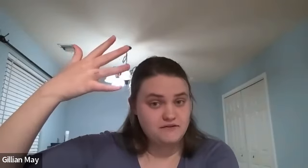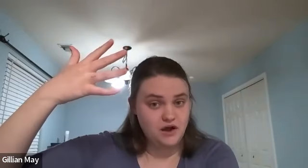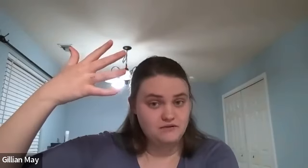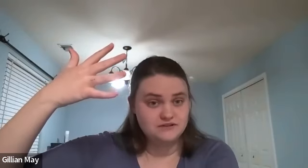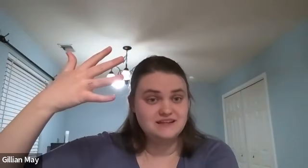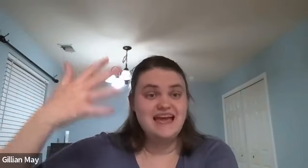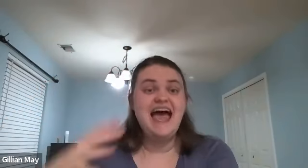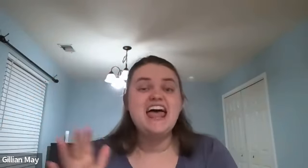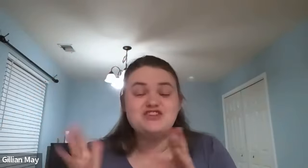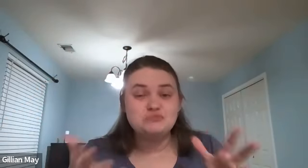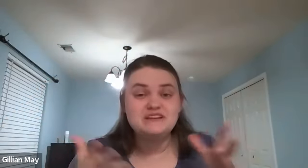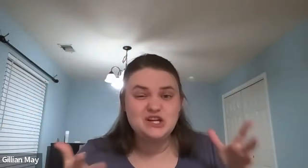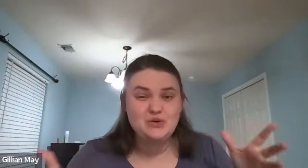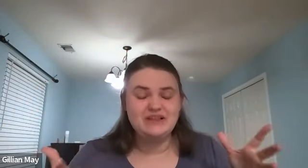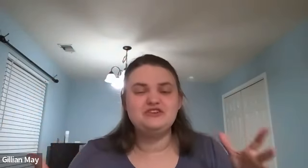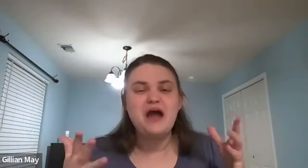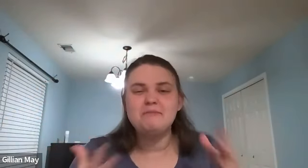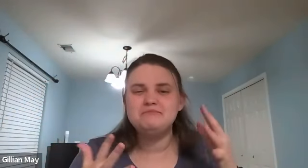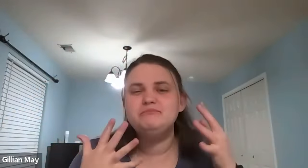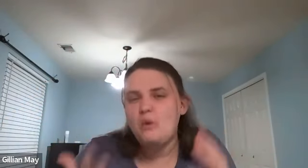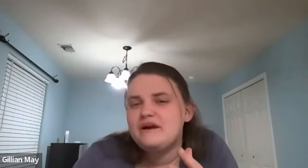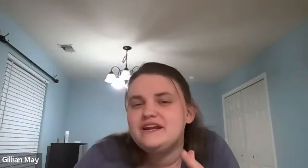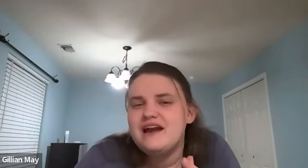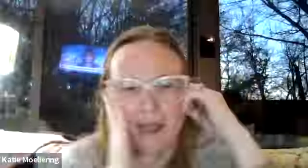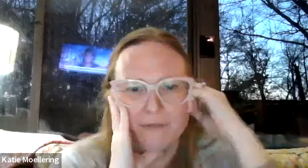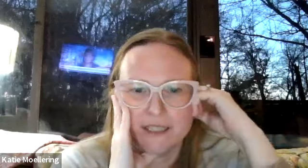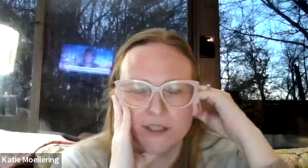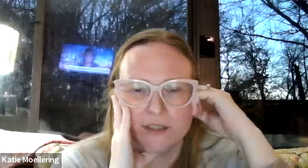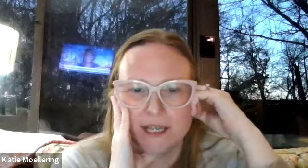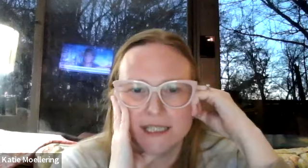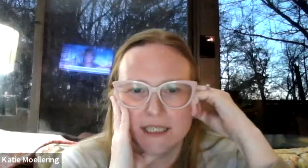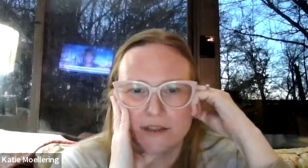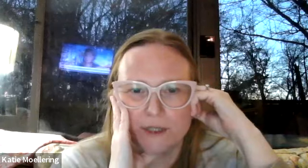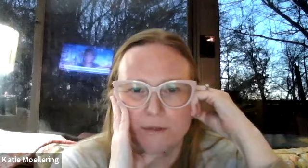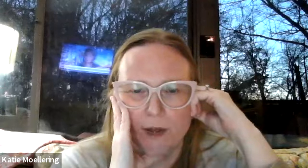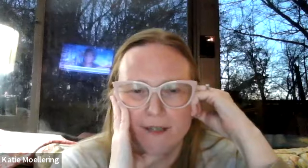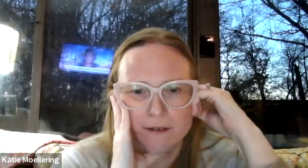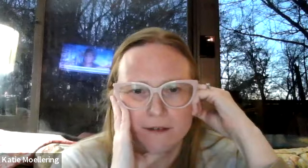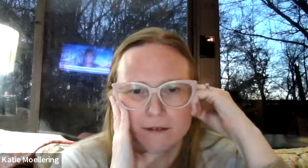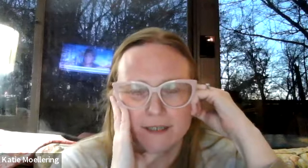novels. Awesome. And they're really cool. Like they're not boring. They're enough for the kids in your class to each read one? Like,